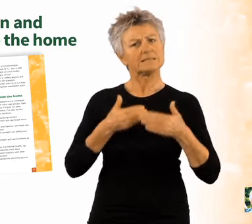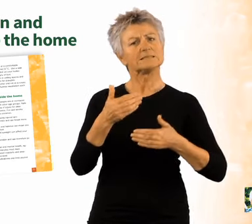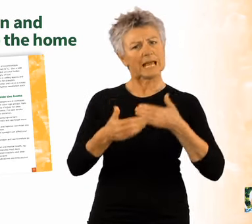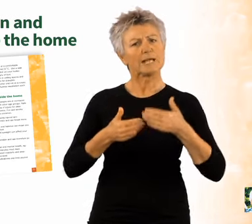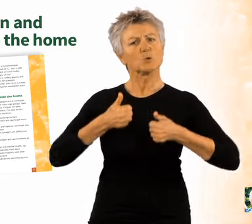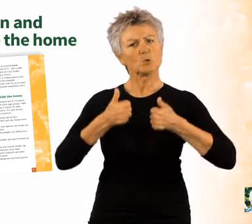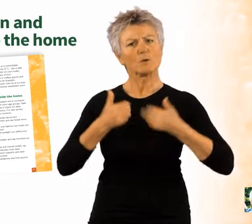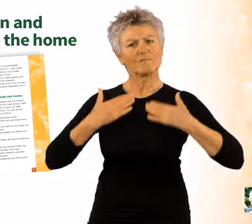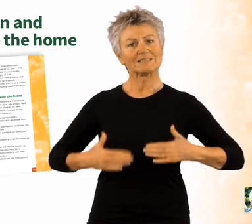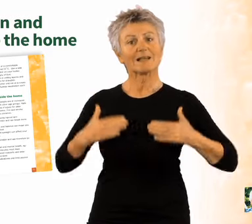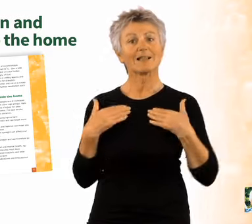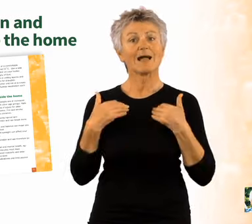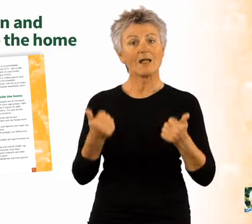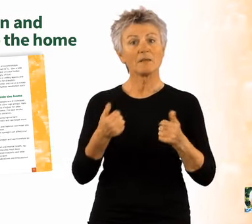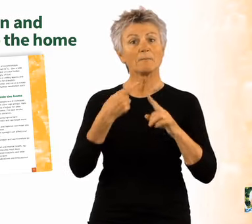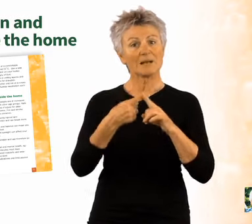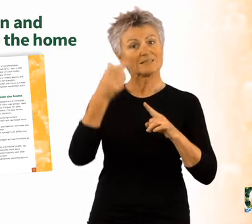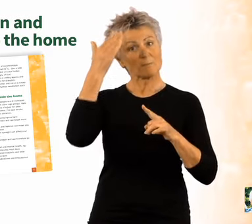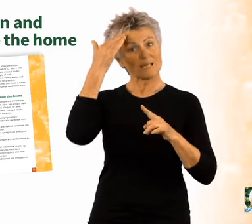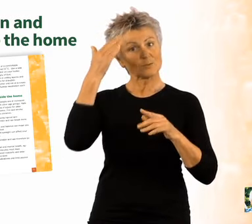exercise up to 30 minutes most days.